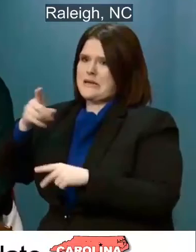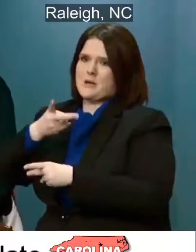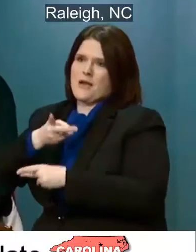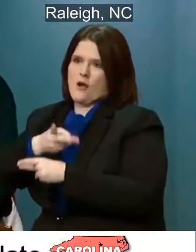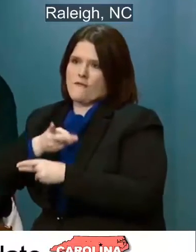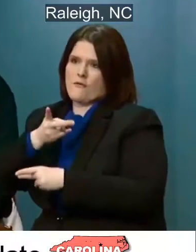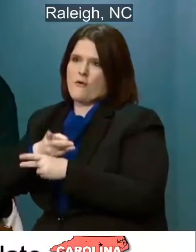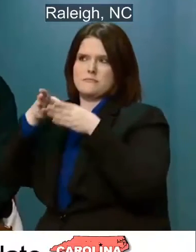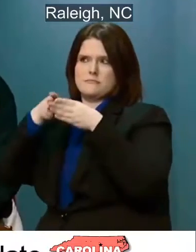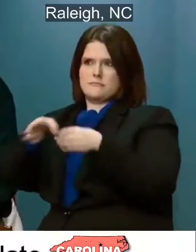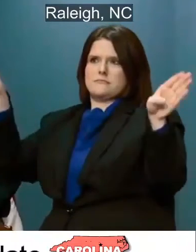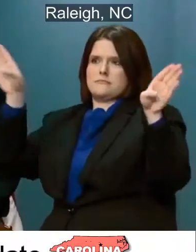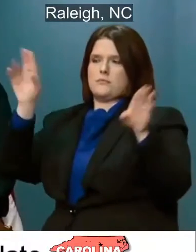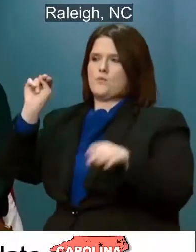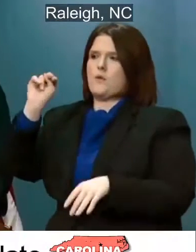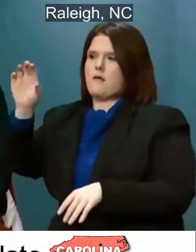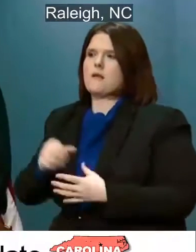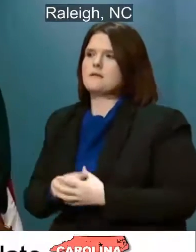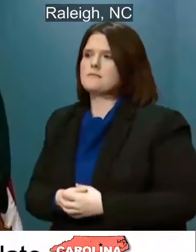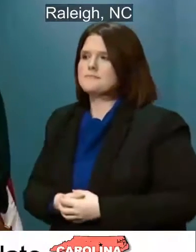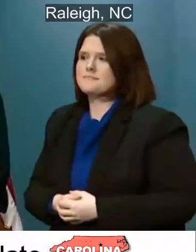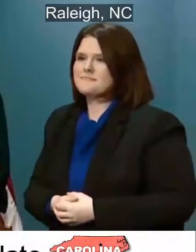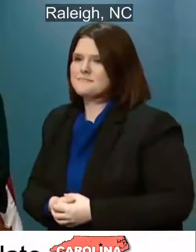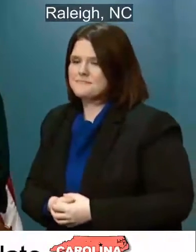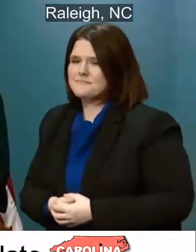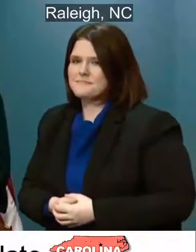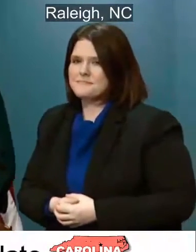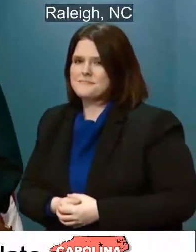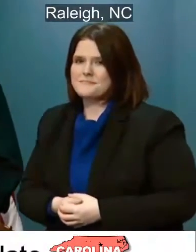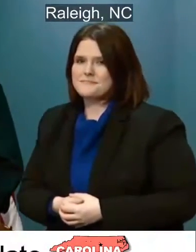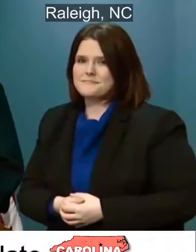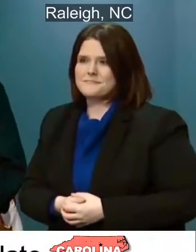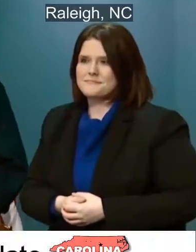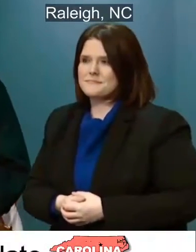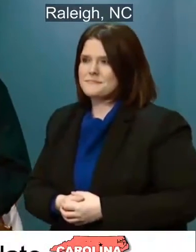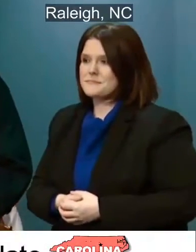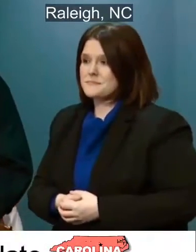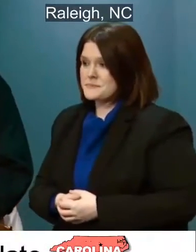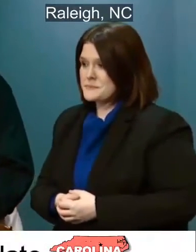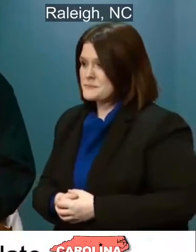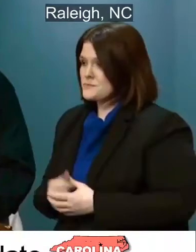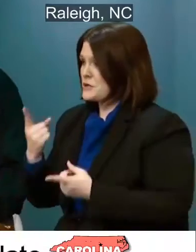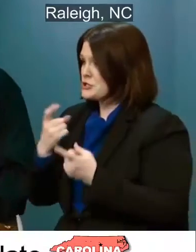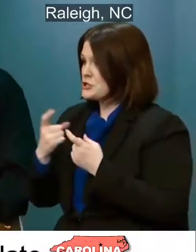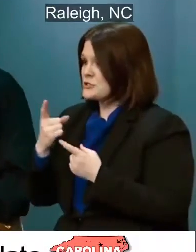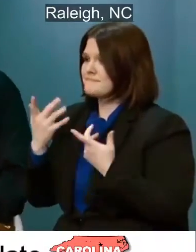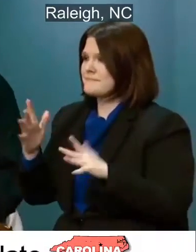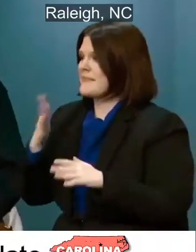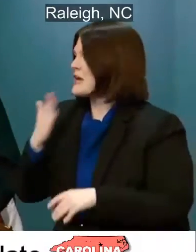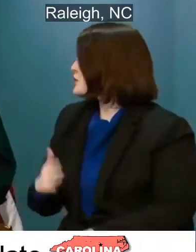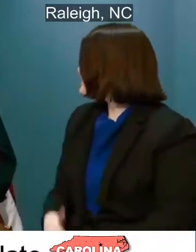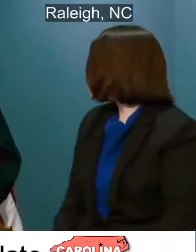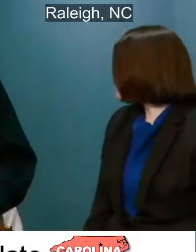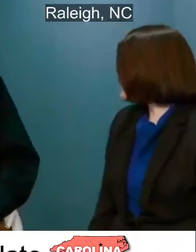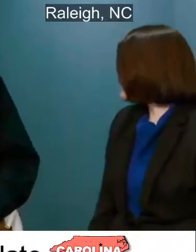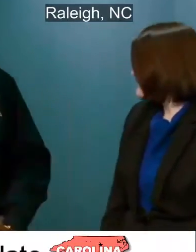careful all across North Carolina. Questions? Thank you all very much.